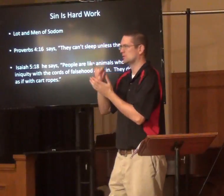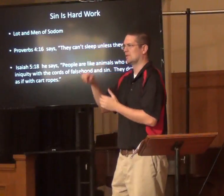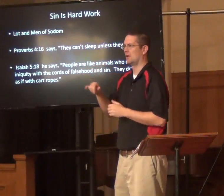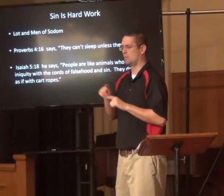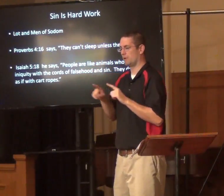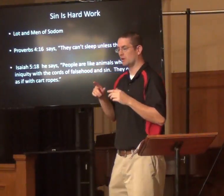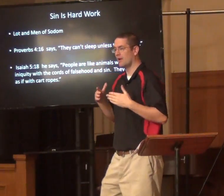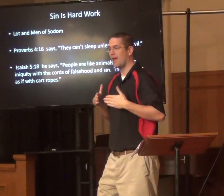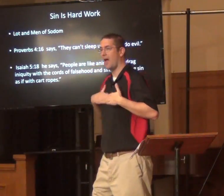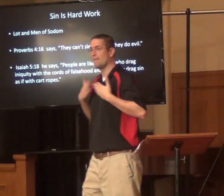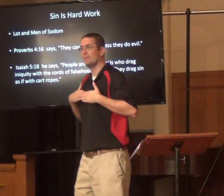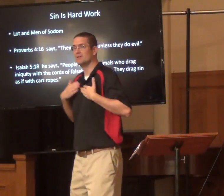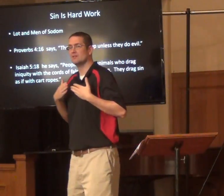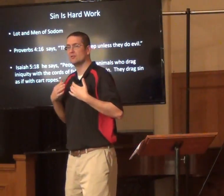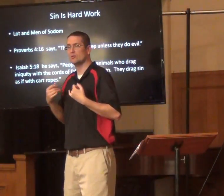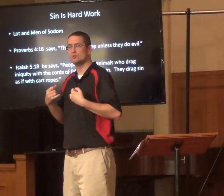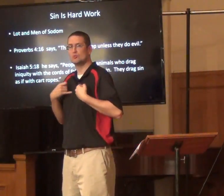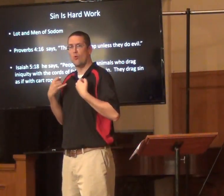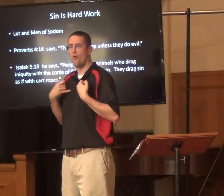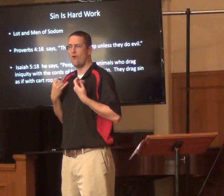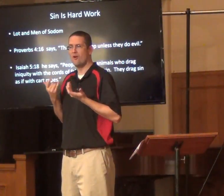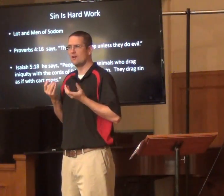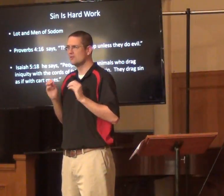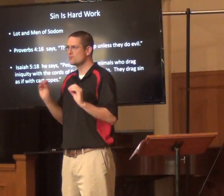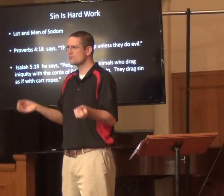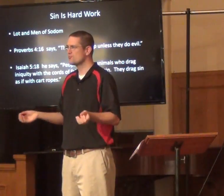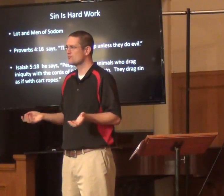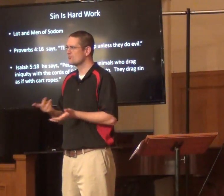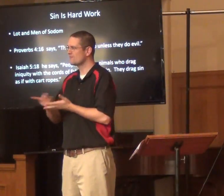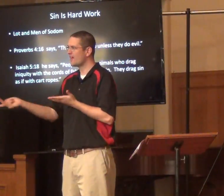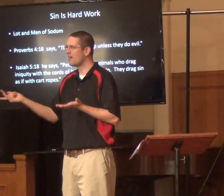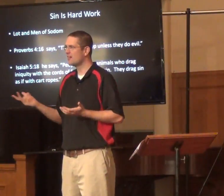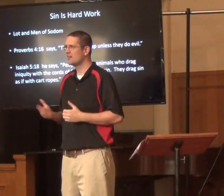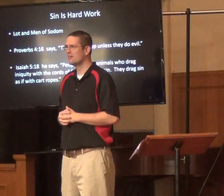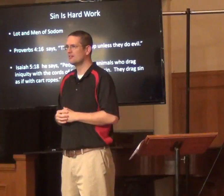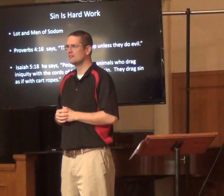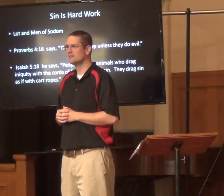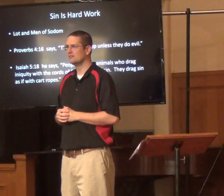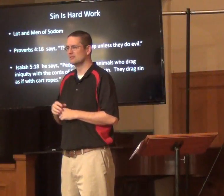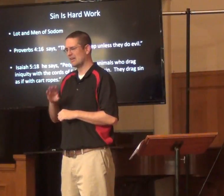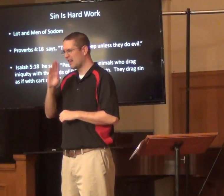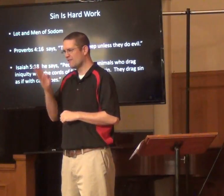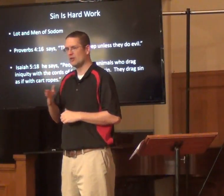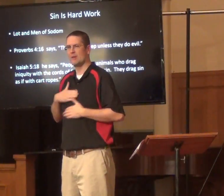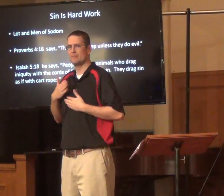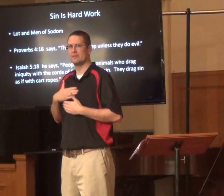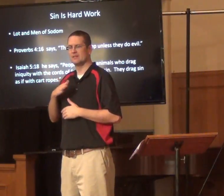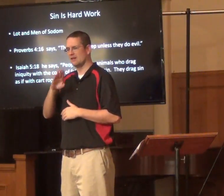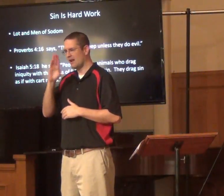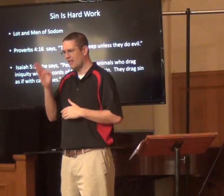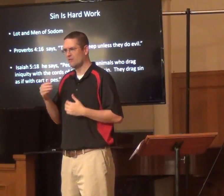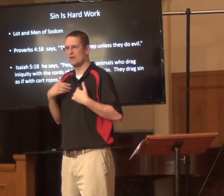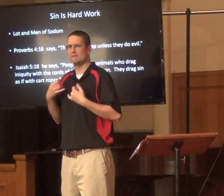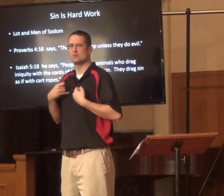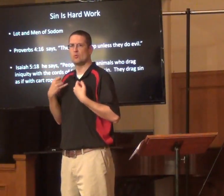hard to do that. Notice that the joy, they're without joy, they're never happy,